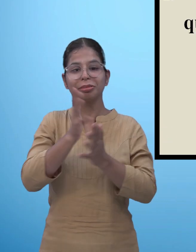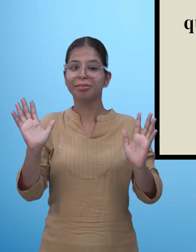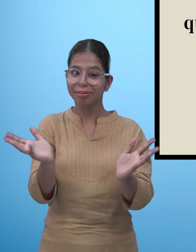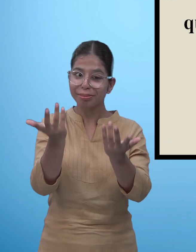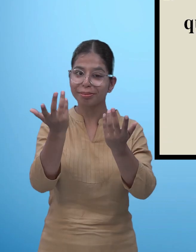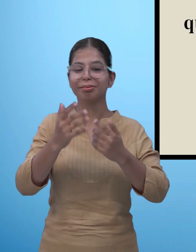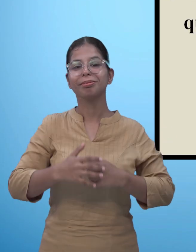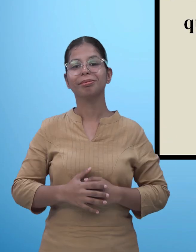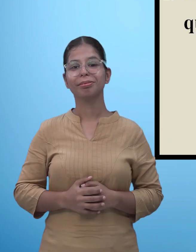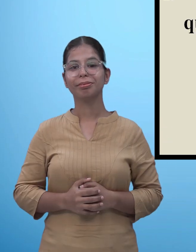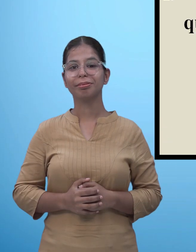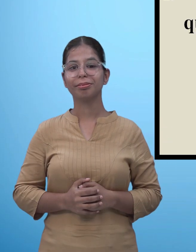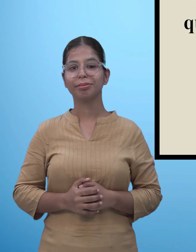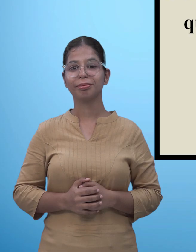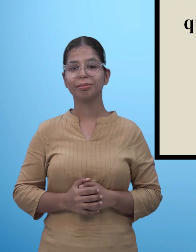of the chapter.